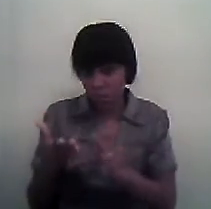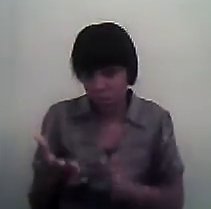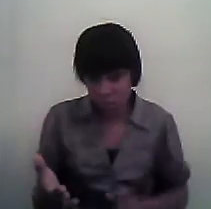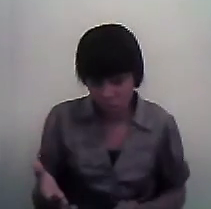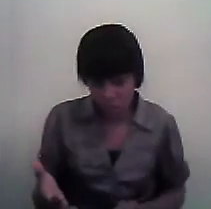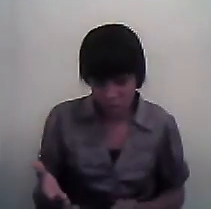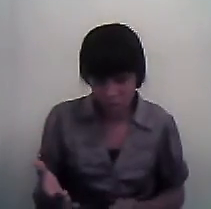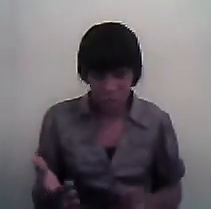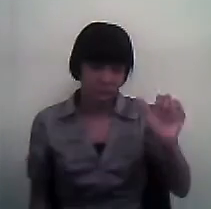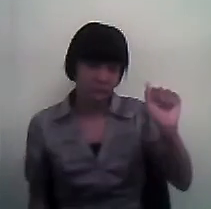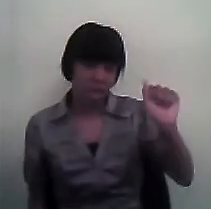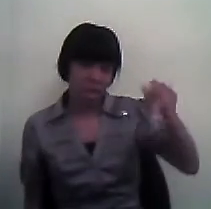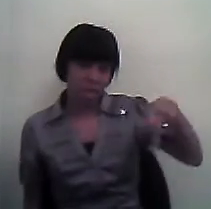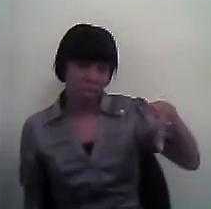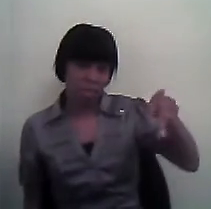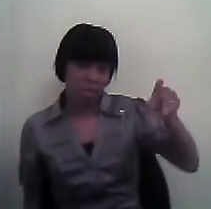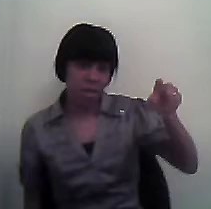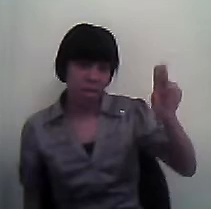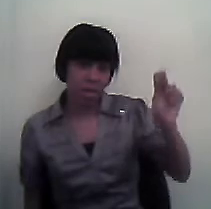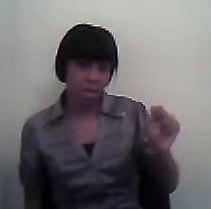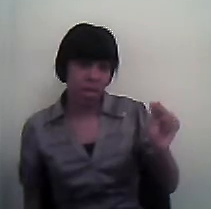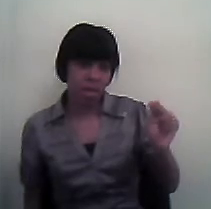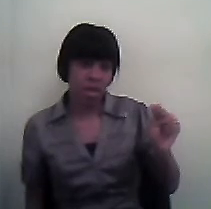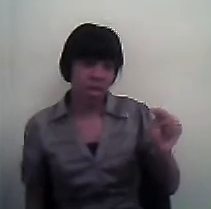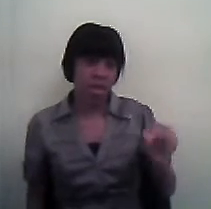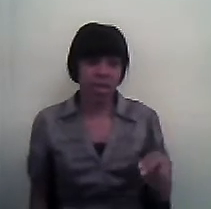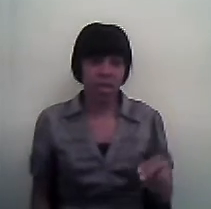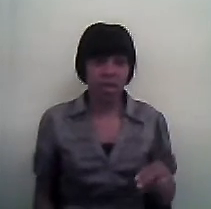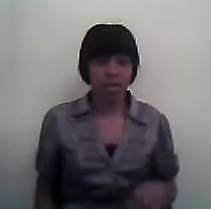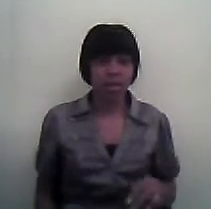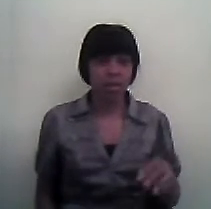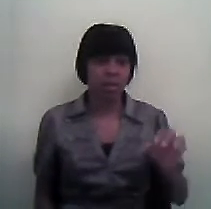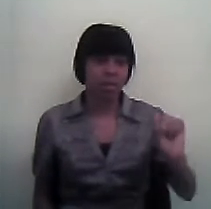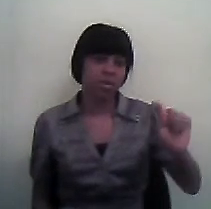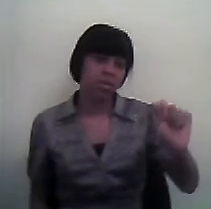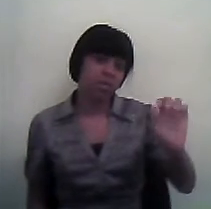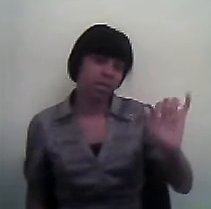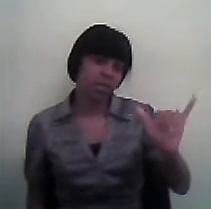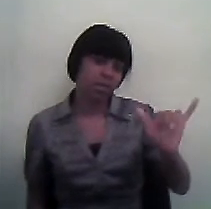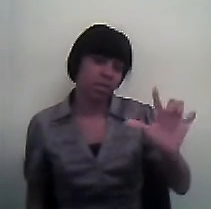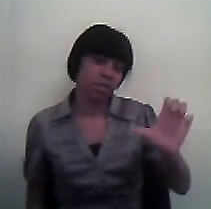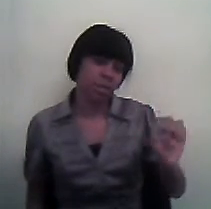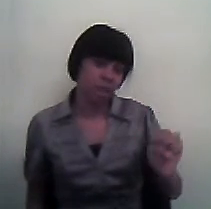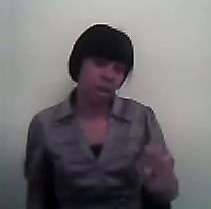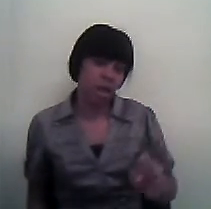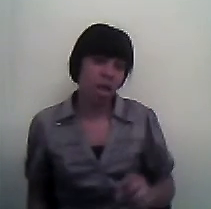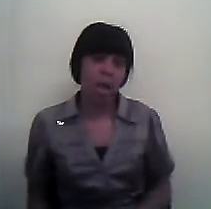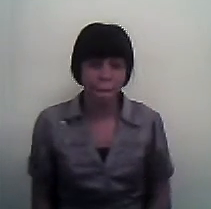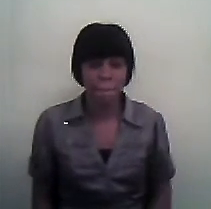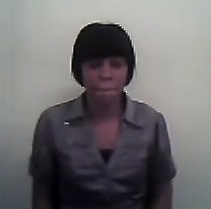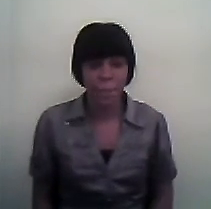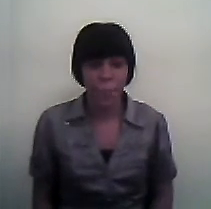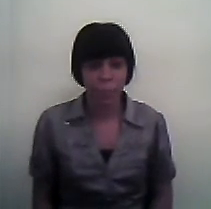paper together, write an abstract, and the different sections of the paper, how it should be arranged. And they did this, like I said, for 5